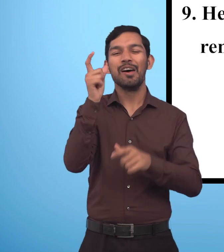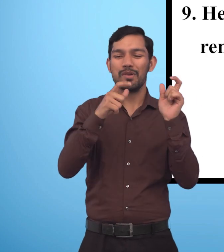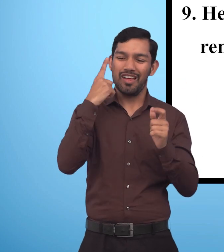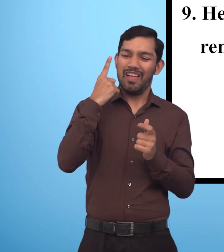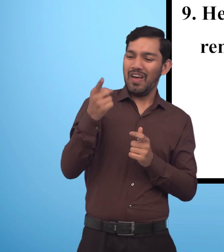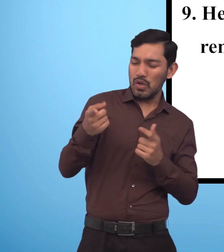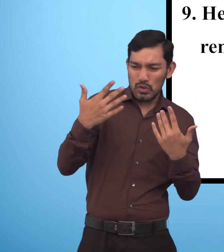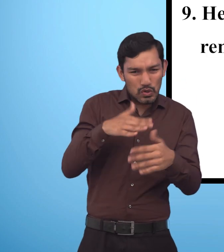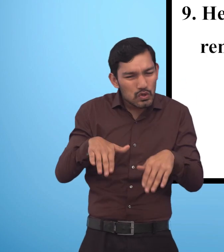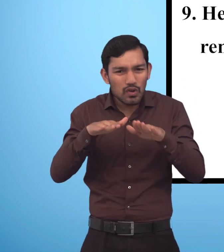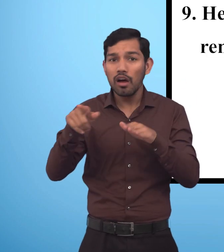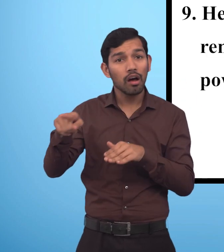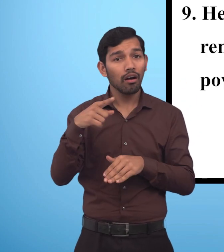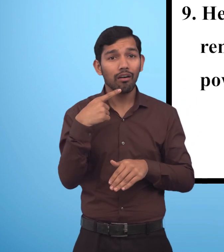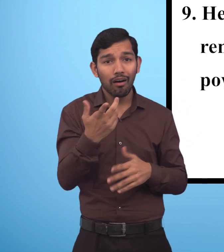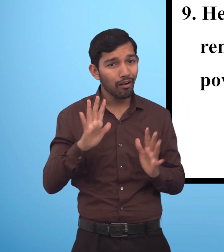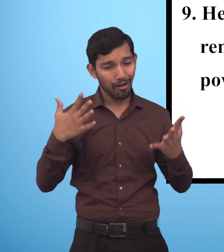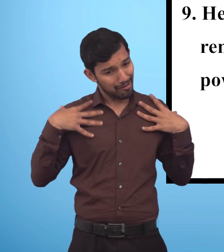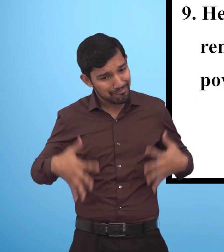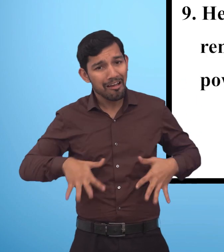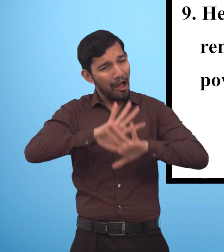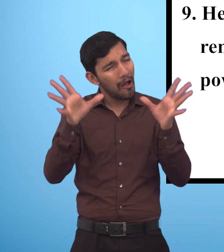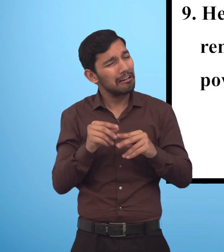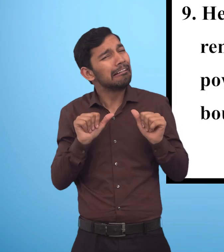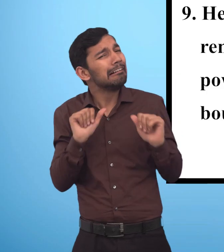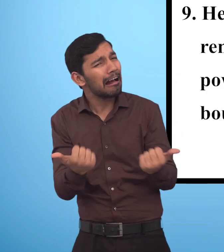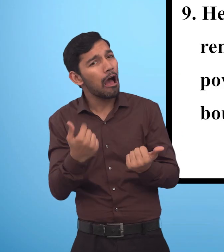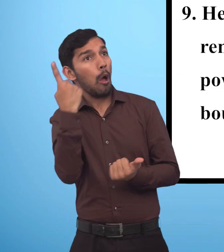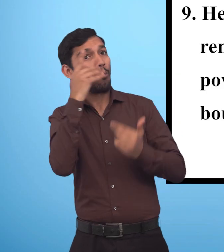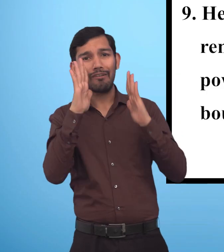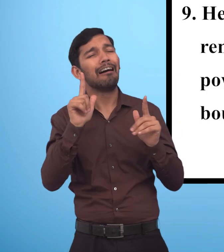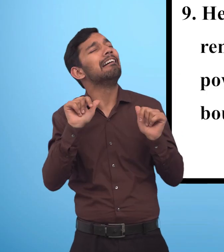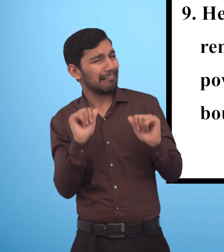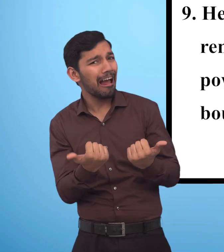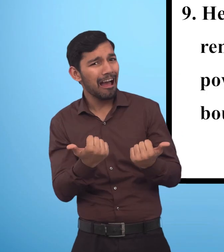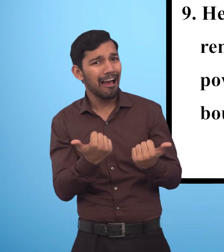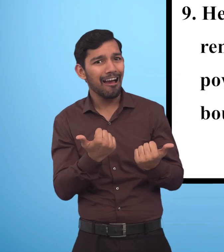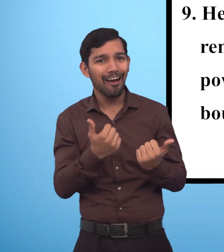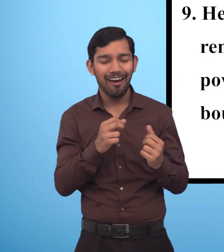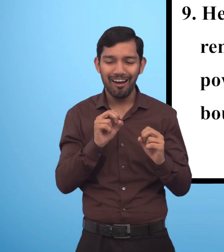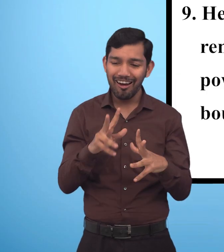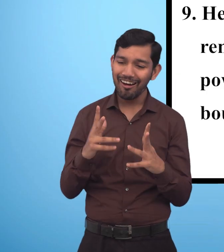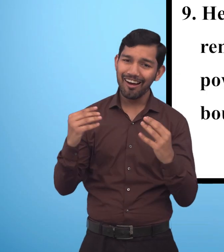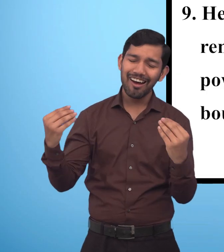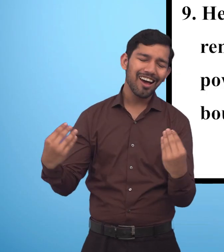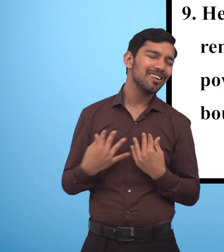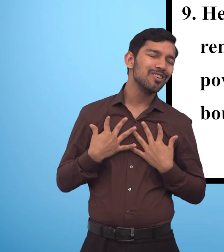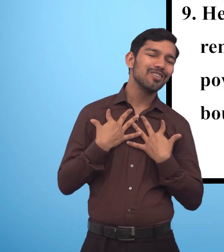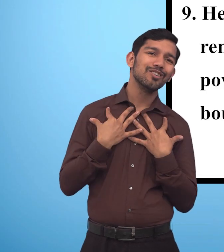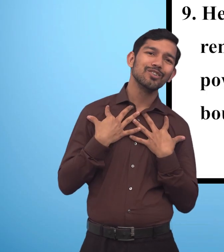reminds us that art has the power to rise above physical boundaries and touch the soul.